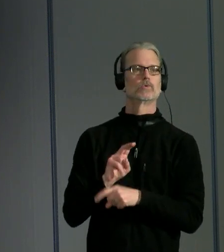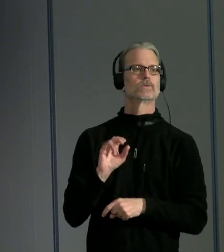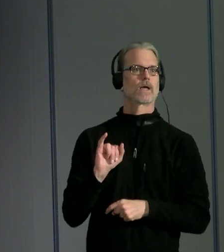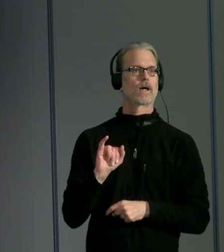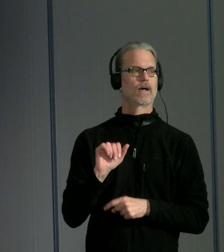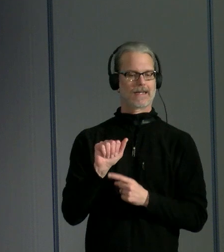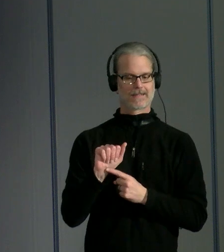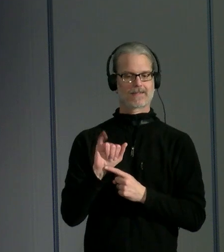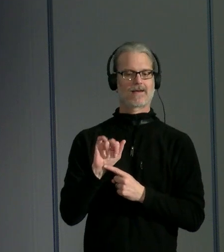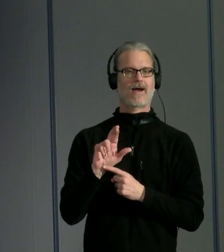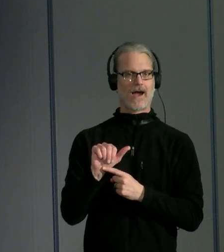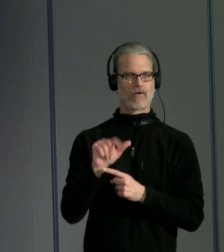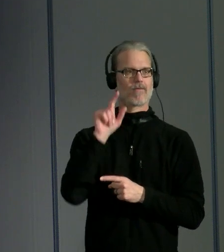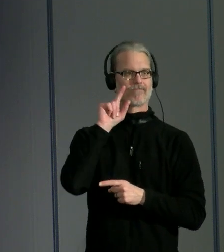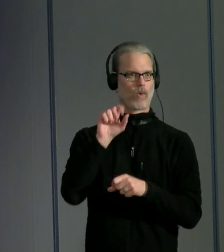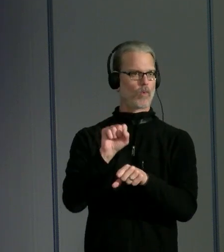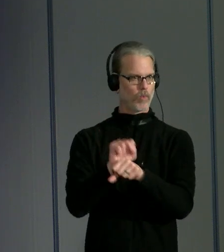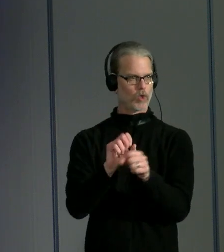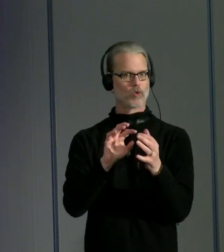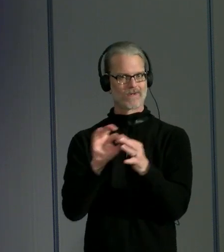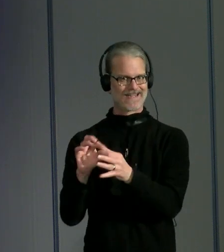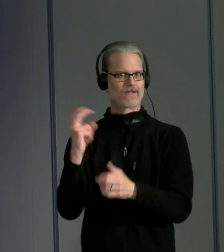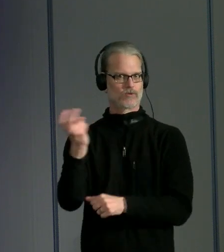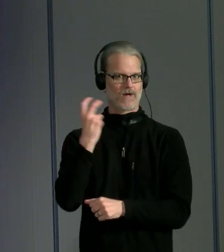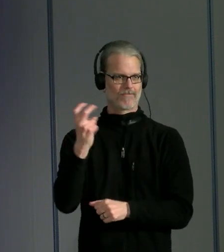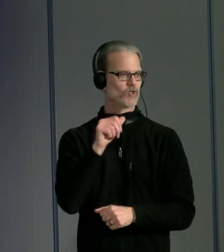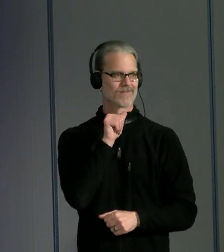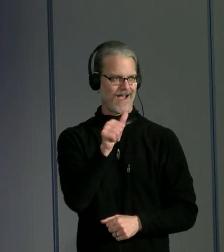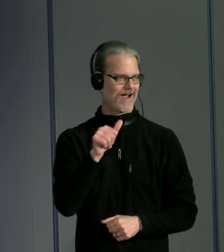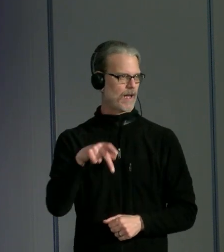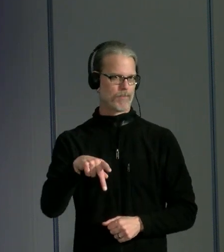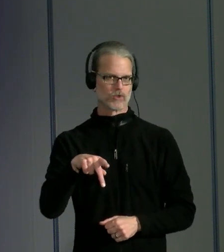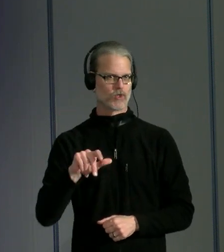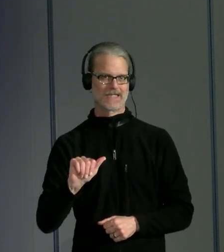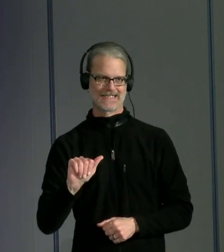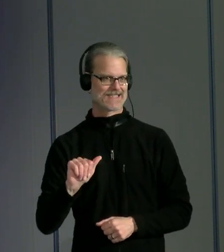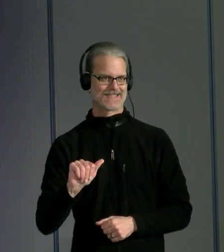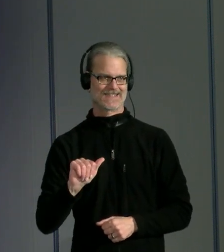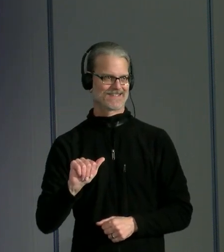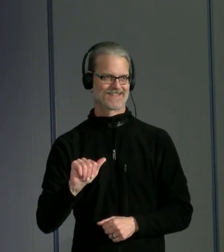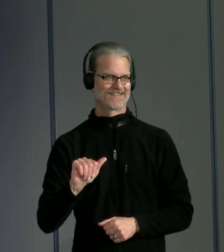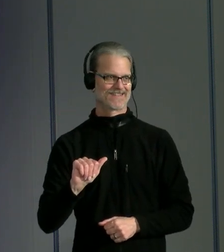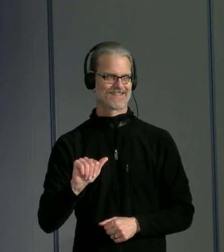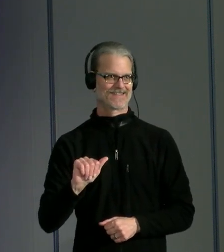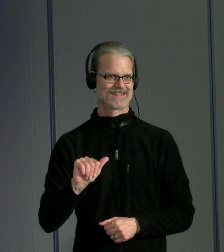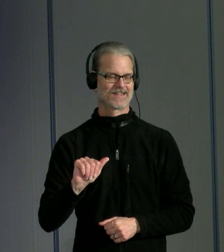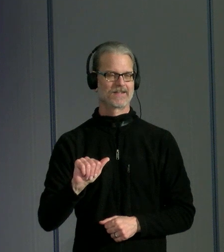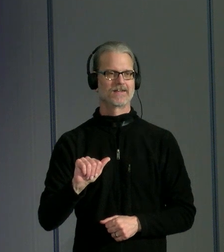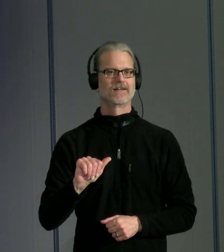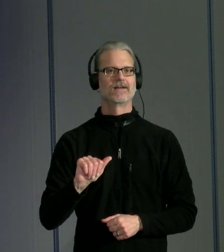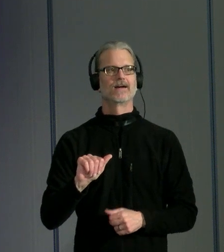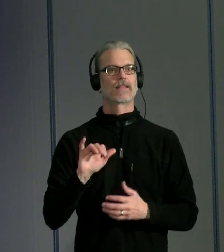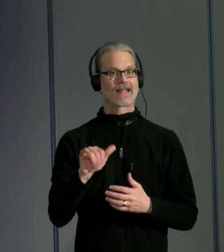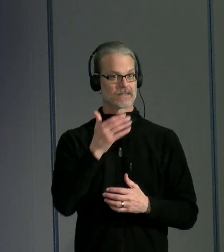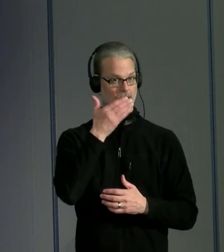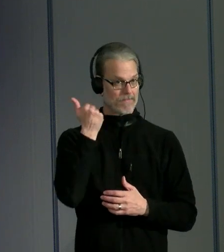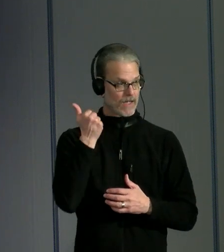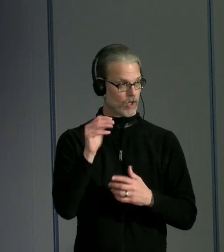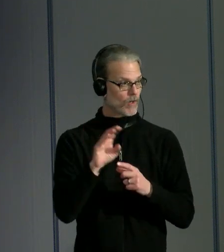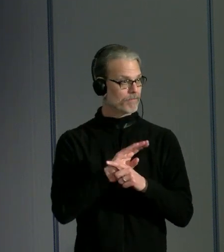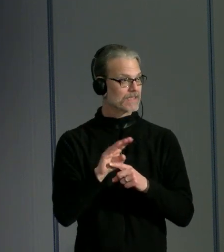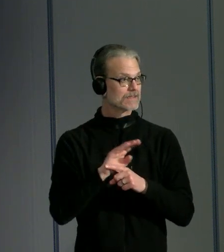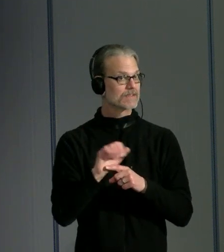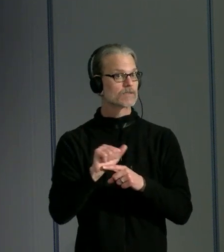app for work-related travel instead of a personal assistant, as the employer requested. It is a better business practice to give